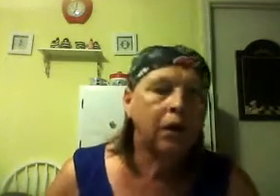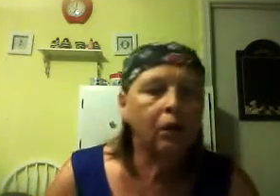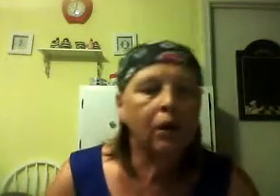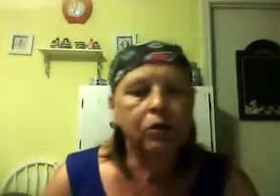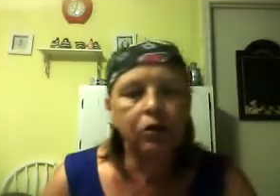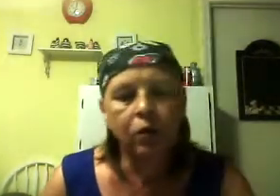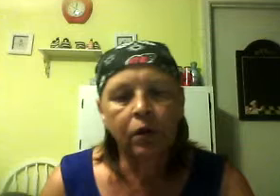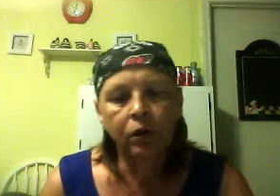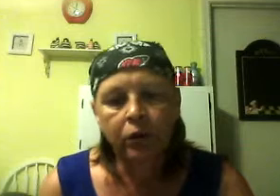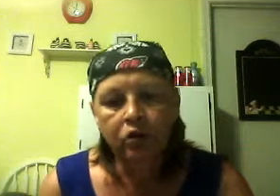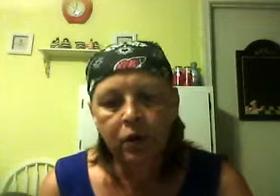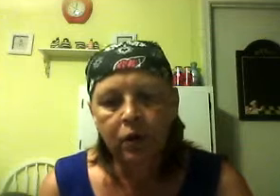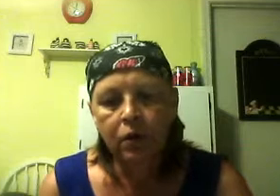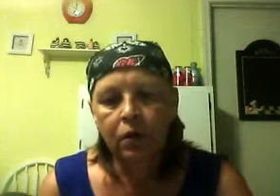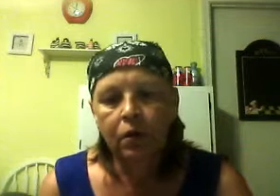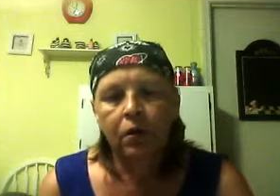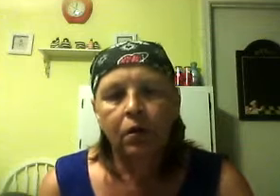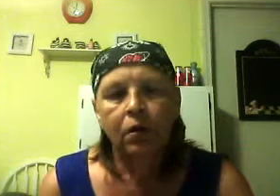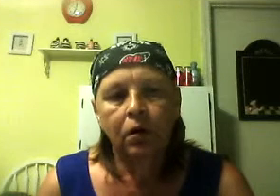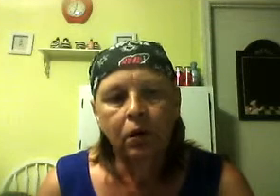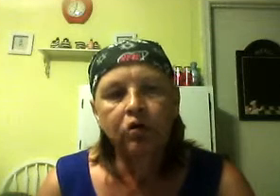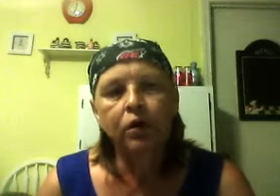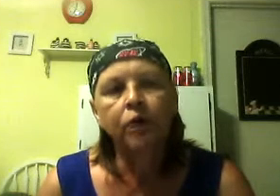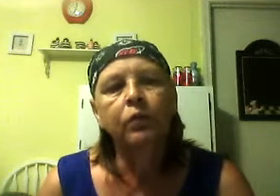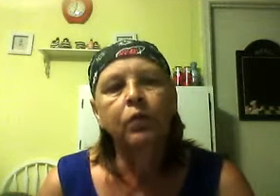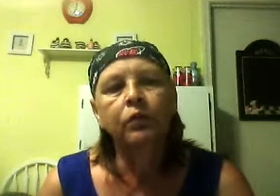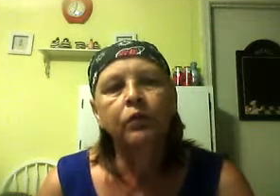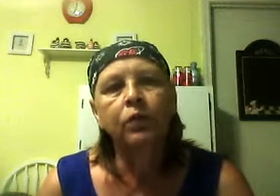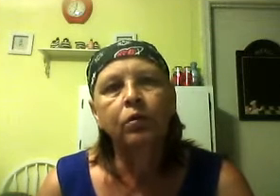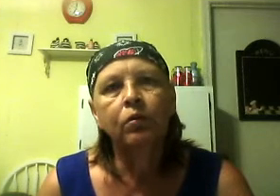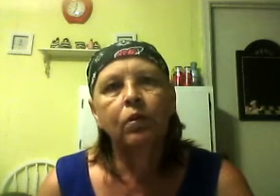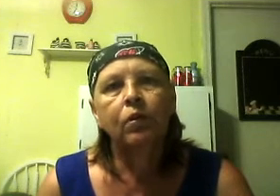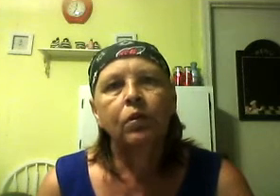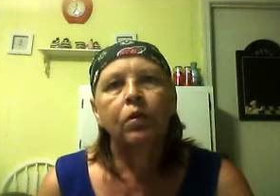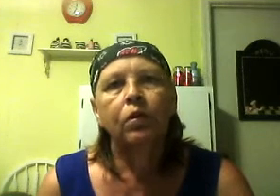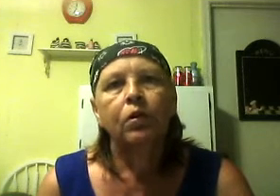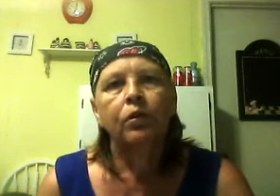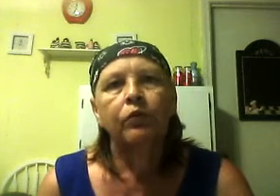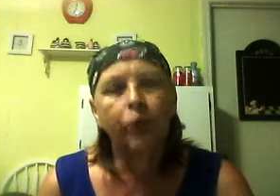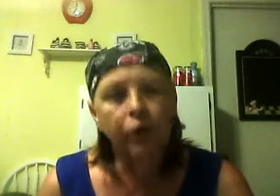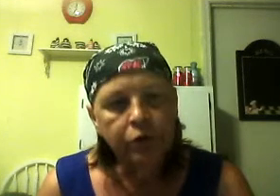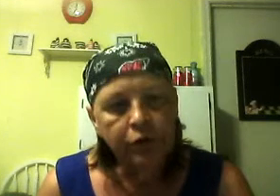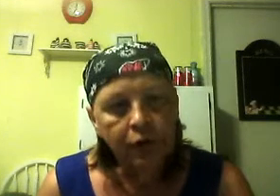anyhow, I do want to appreciate each and every one of you for your